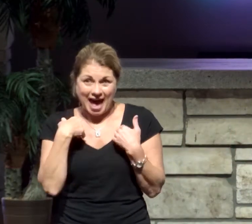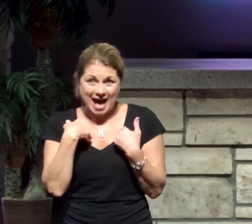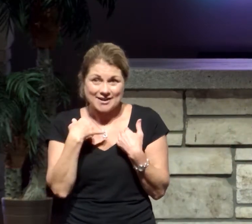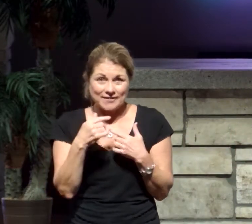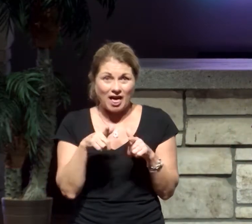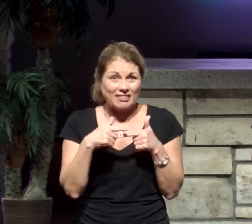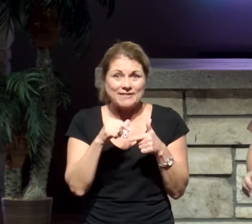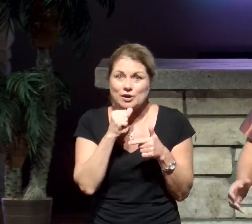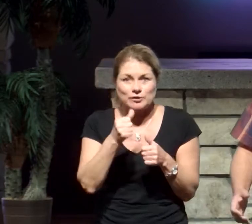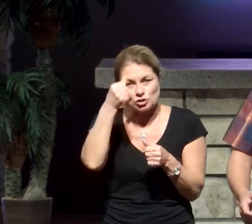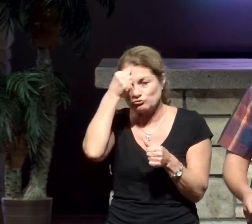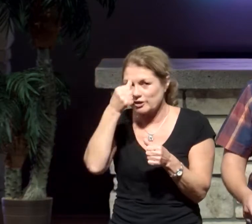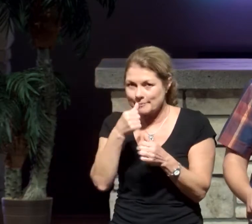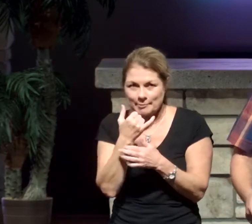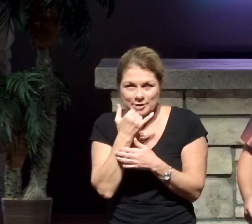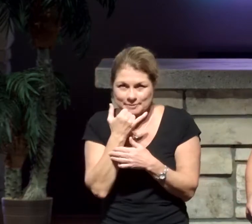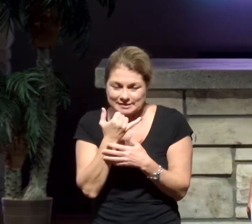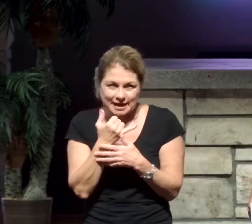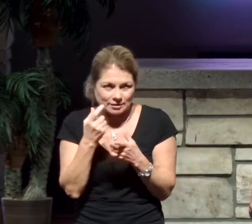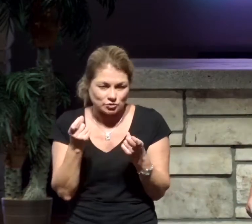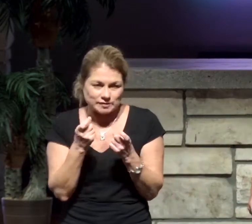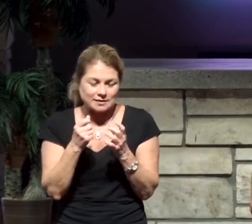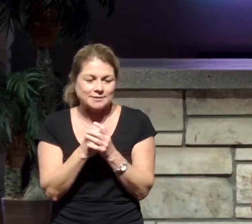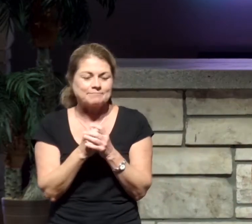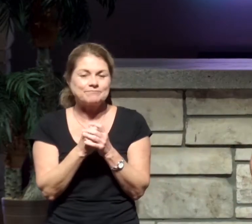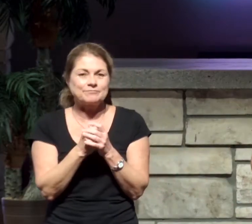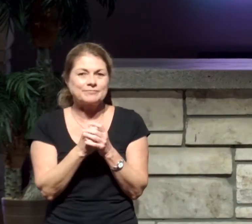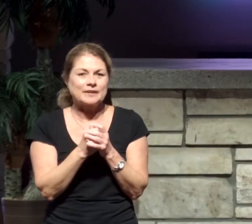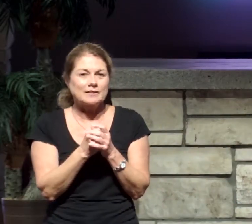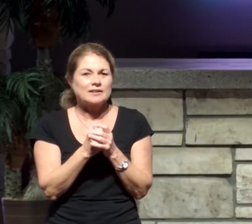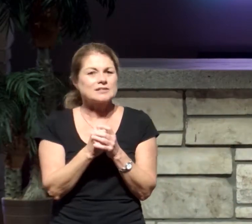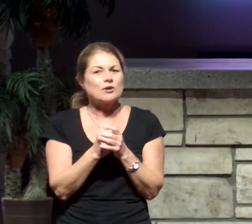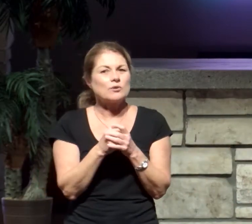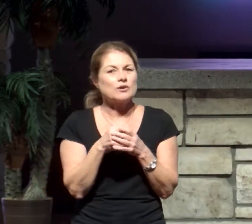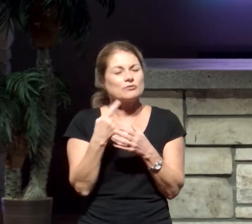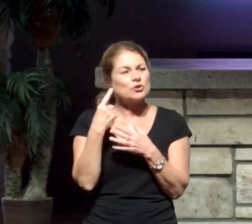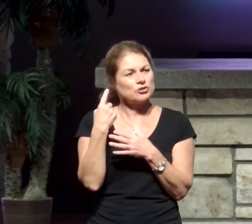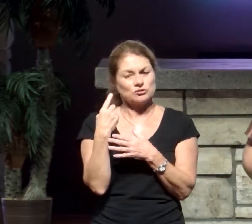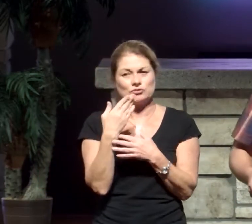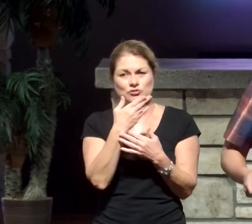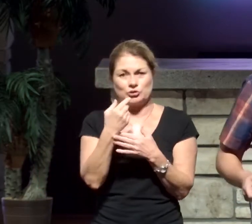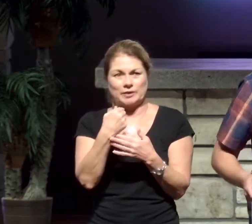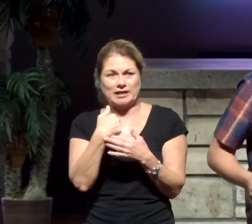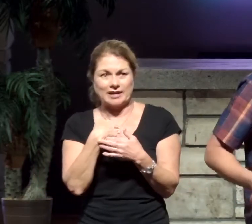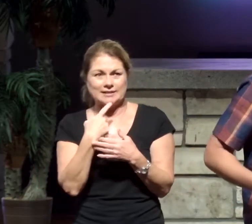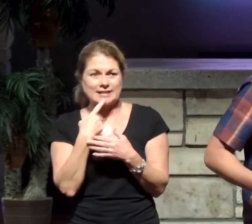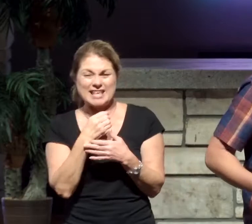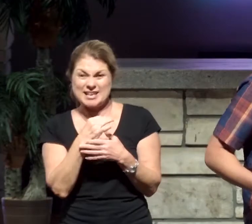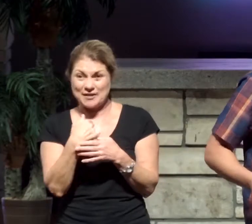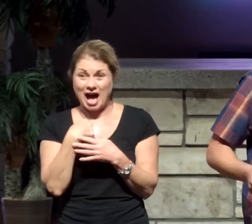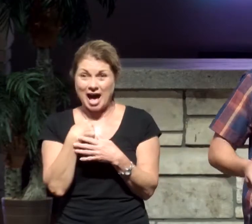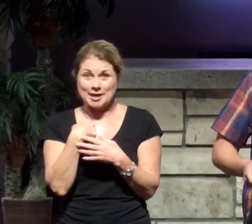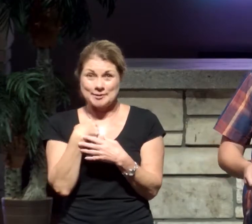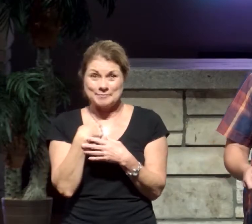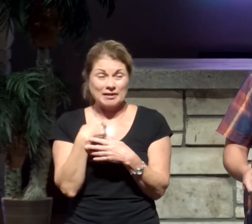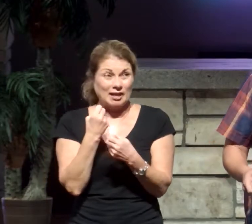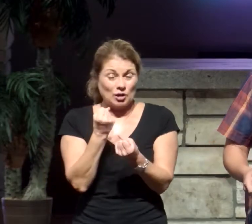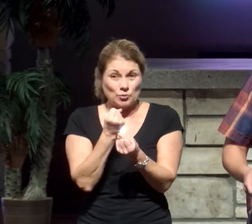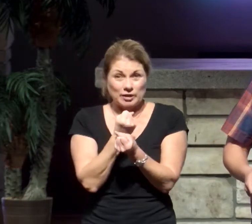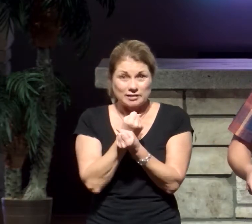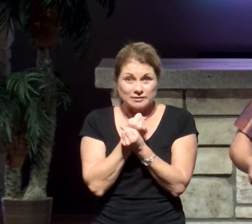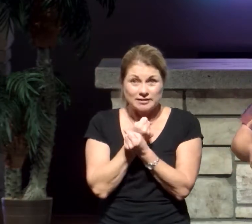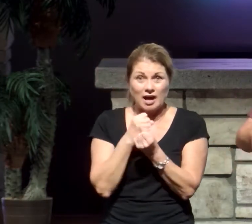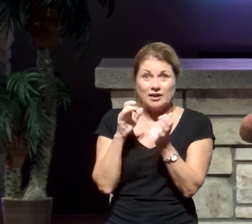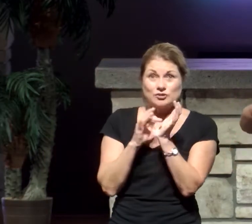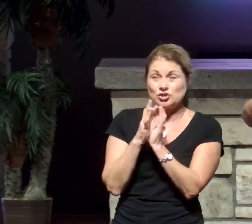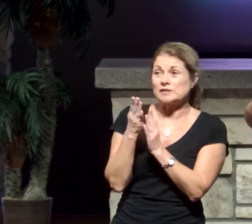wrongs. In other words, what would it be like for you and I to say, hey, if I'm going to love Jesus the way that, or love people the way that Jesus